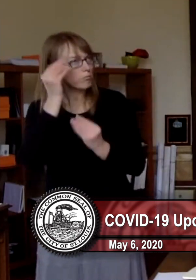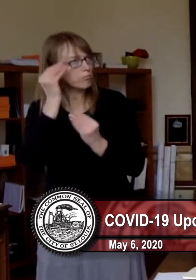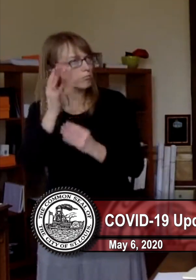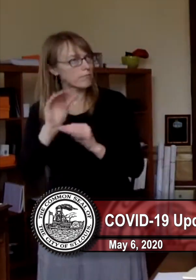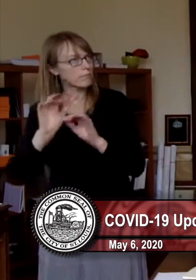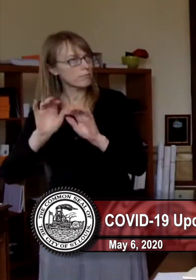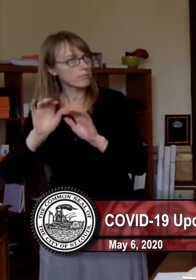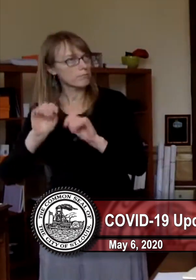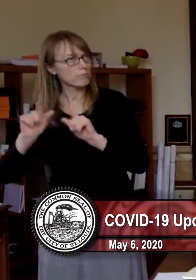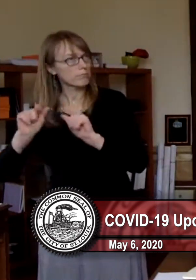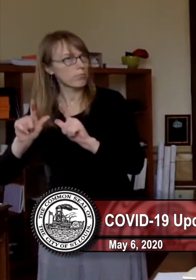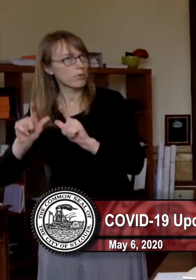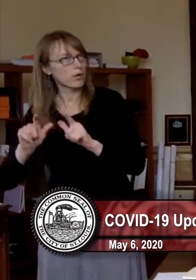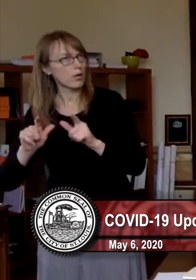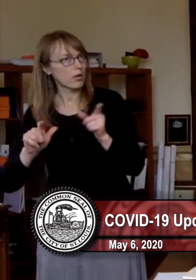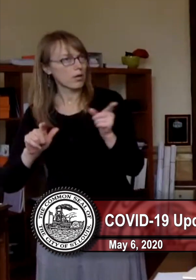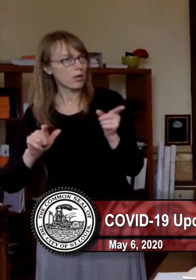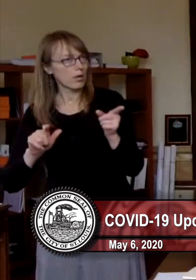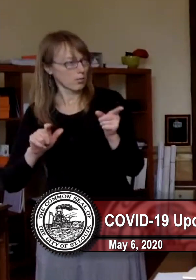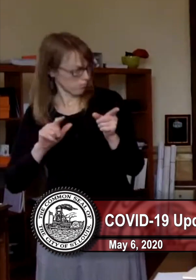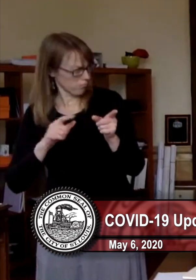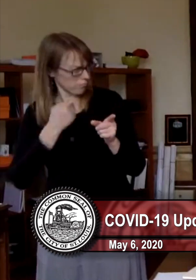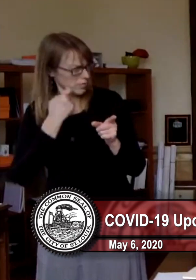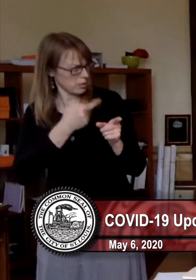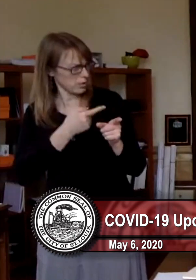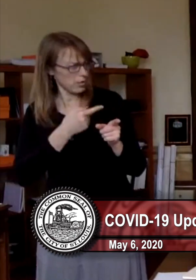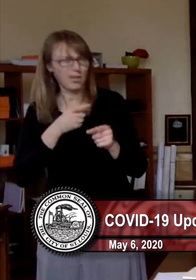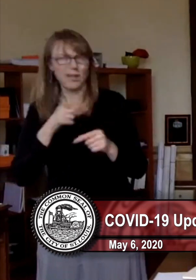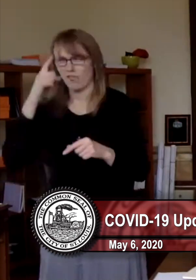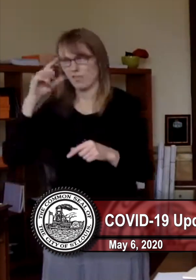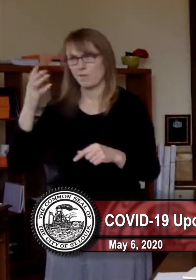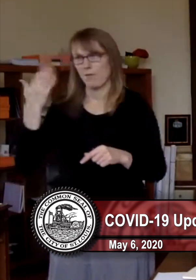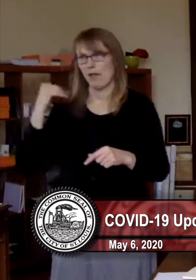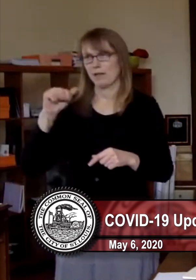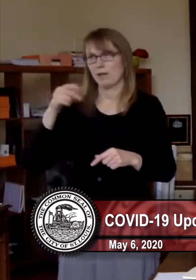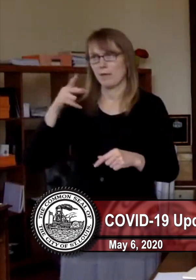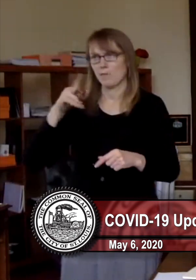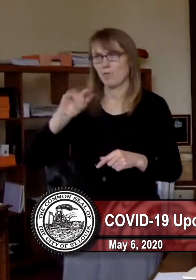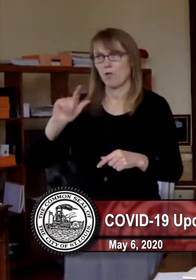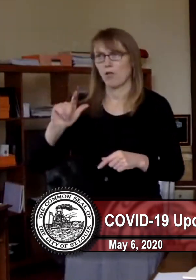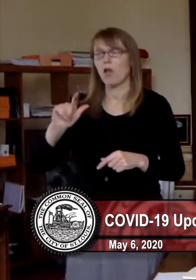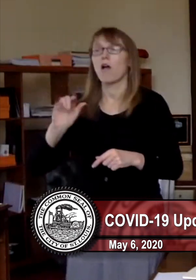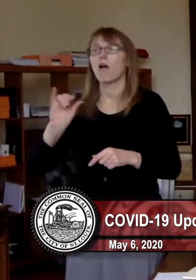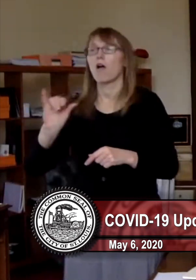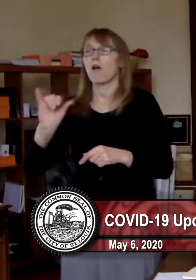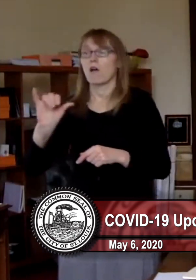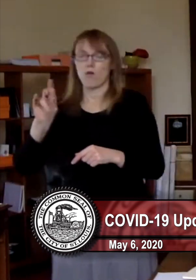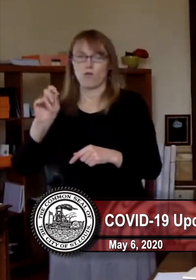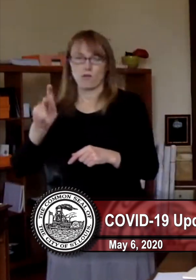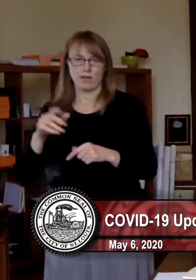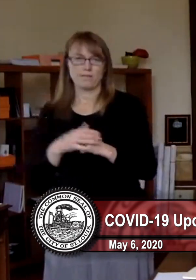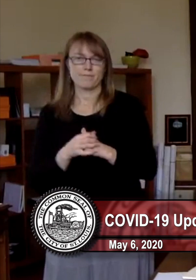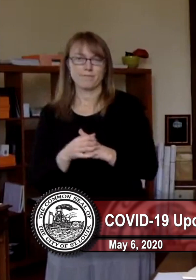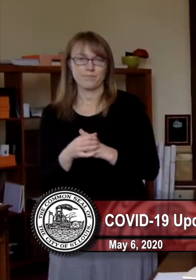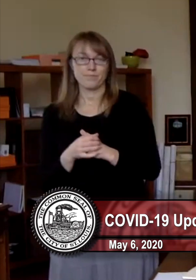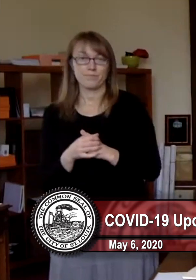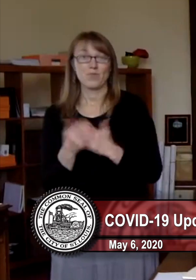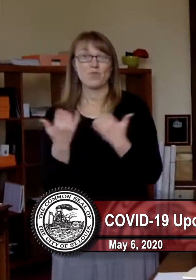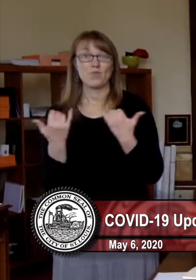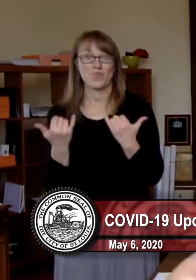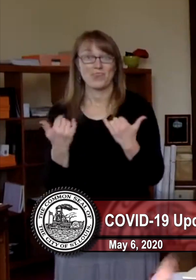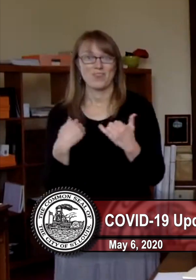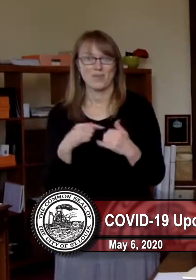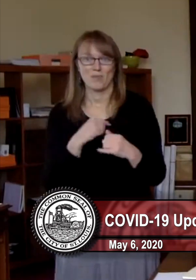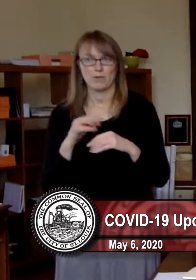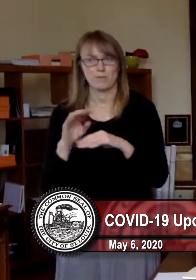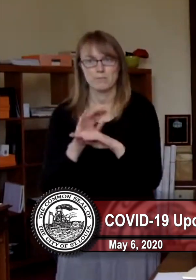right. I was thinking that we had updated it, but certainly it is. We are all scrambling right now to just make the decisions and